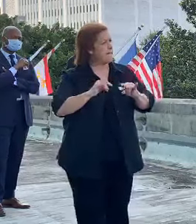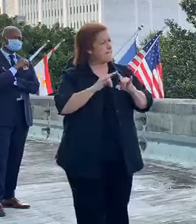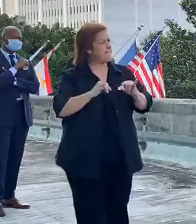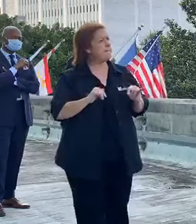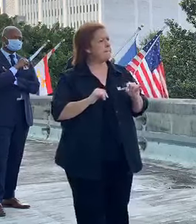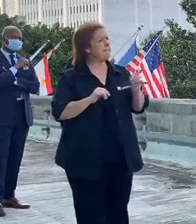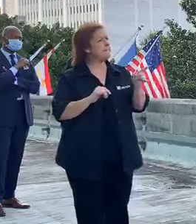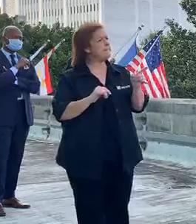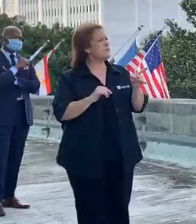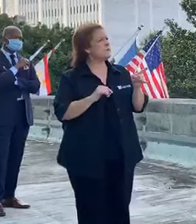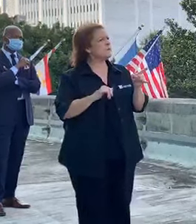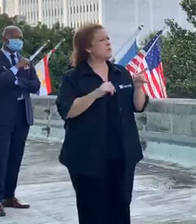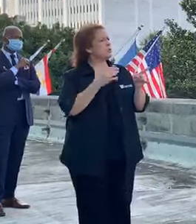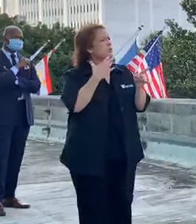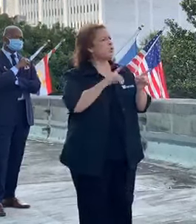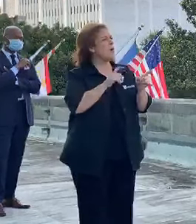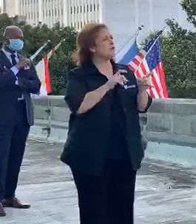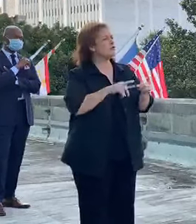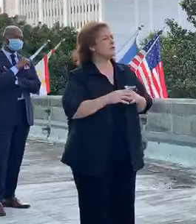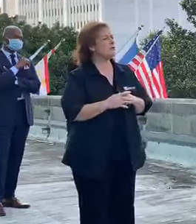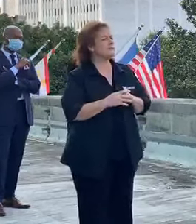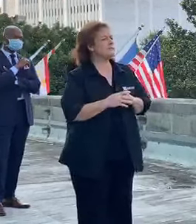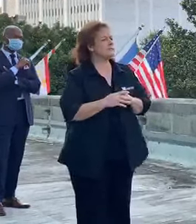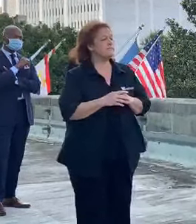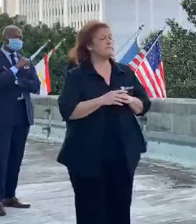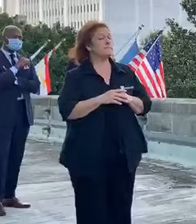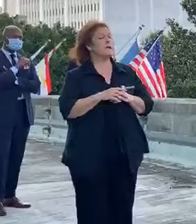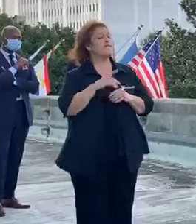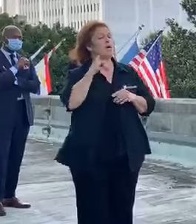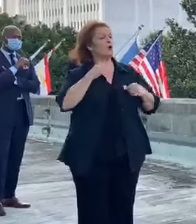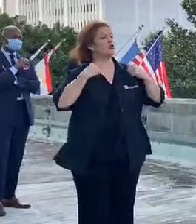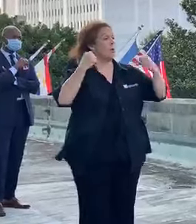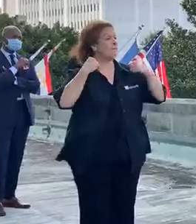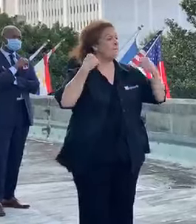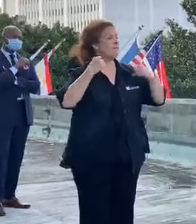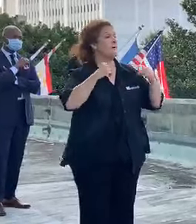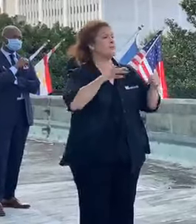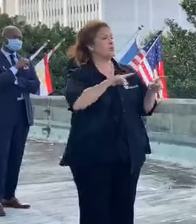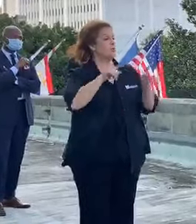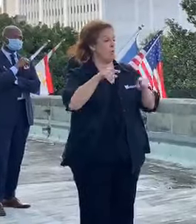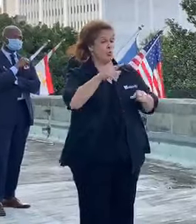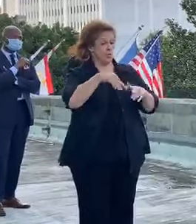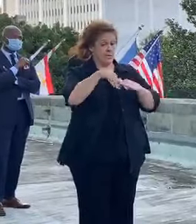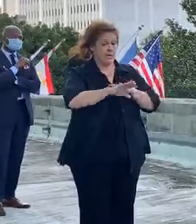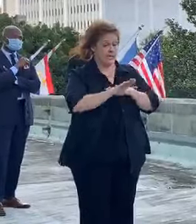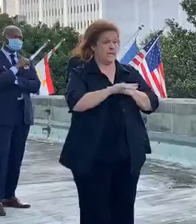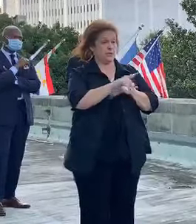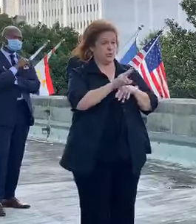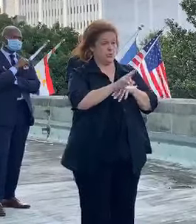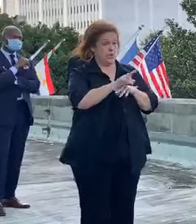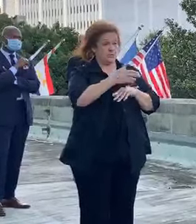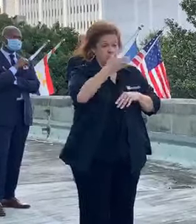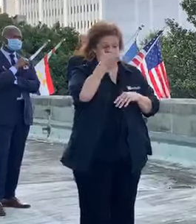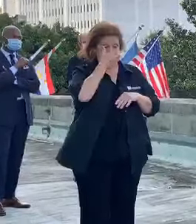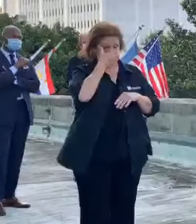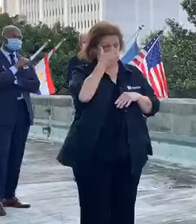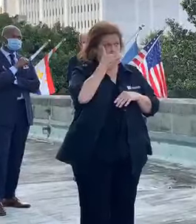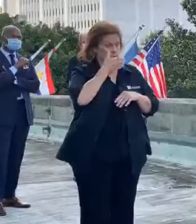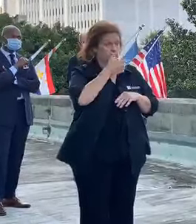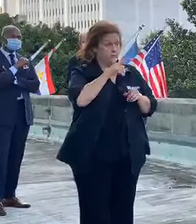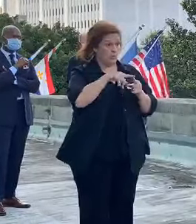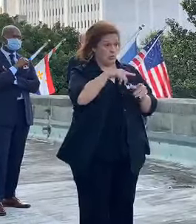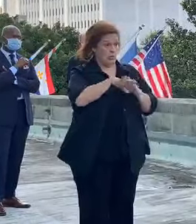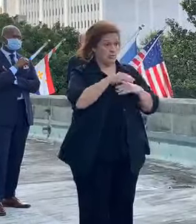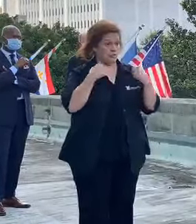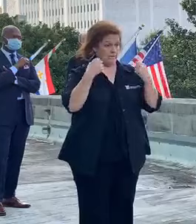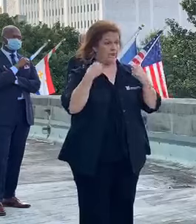Okay, good. No, great questions. As it relates to the gym and going to the gym, you walk in, you have your face covering, and that's what's in your face covering